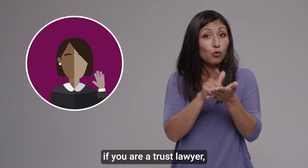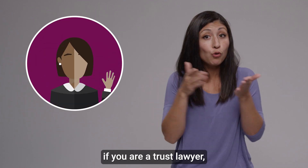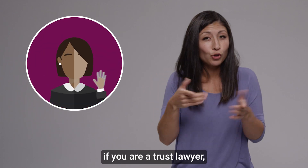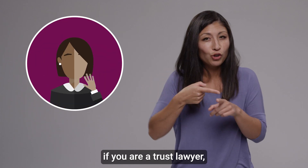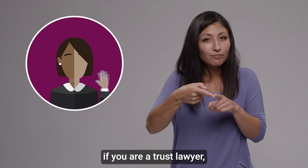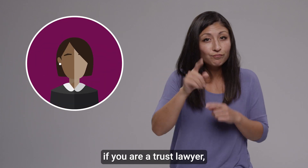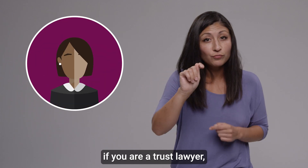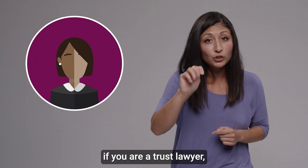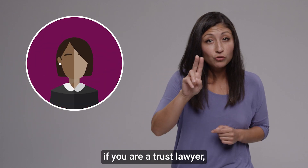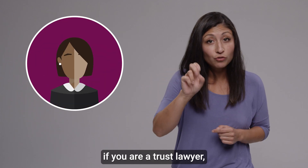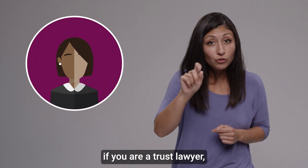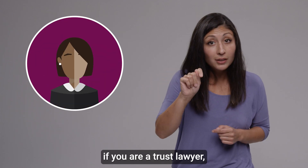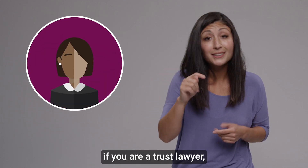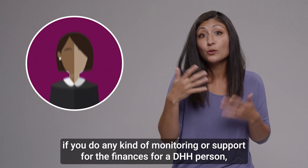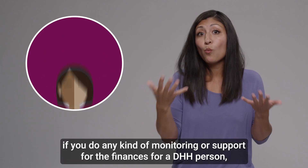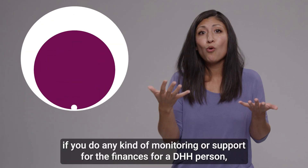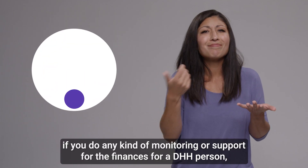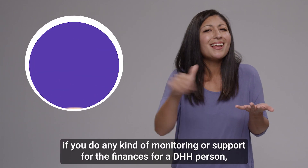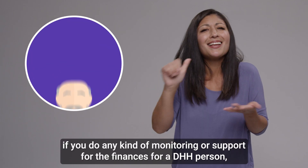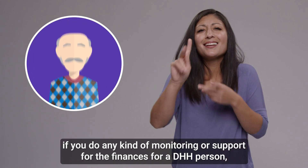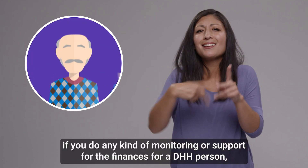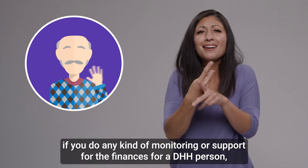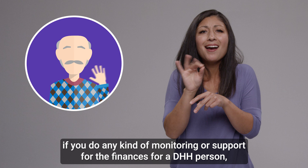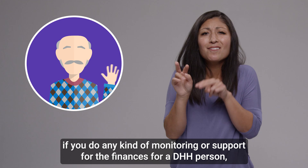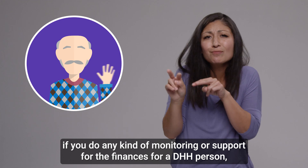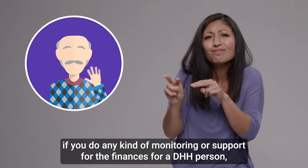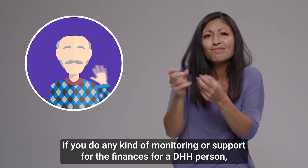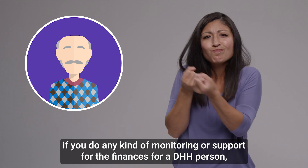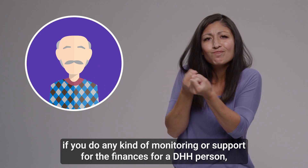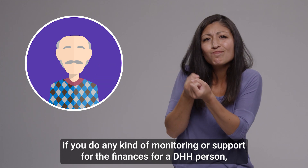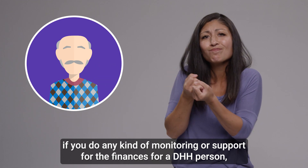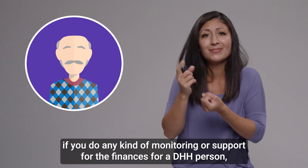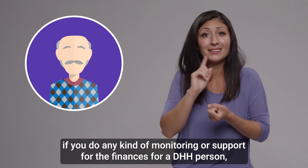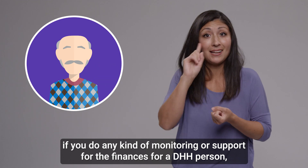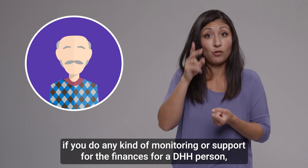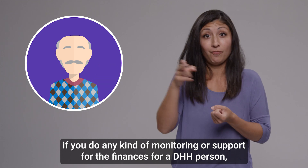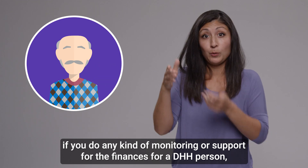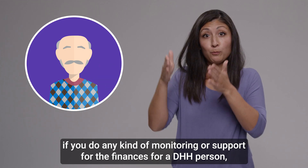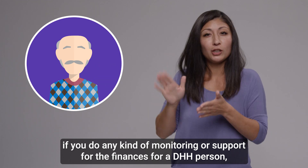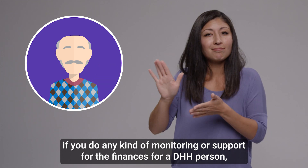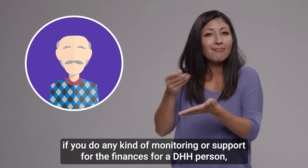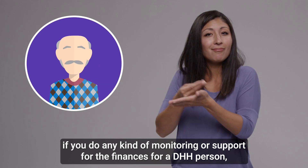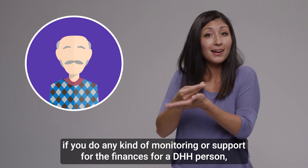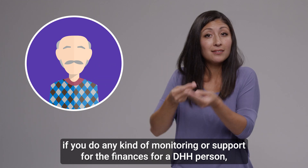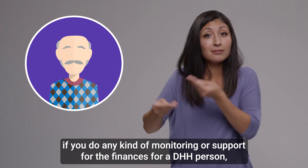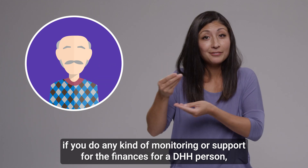if you are a trust lawyer, if you do any kind of monitoring or support for the finances for a deaf or hard of